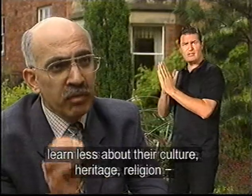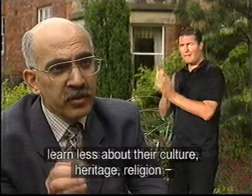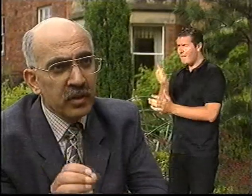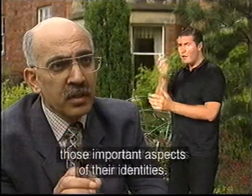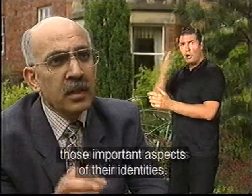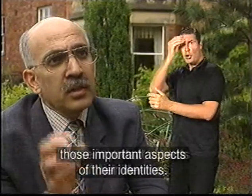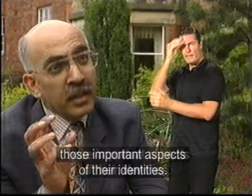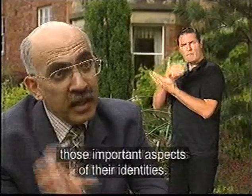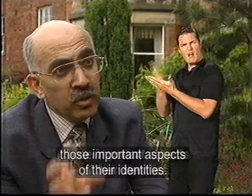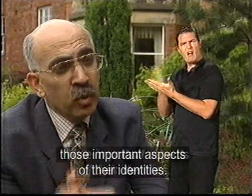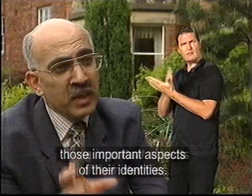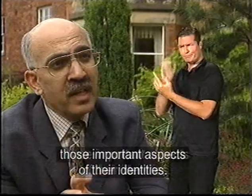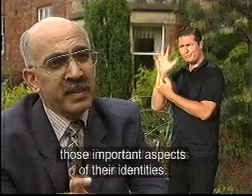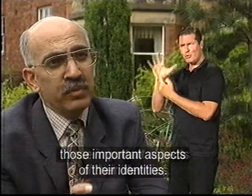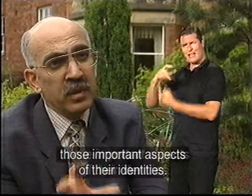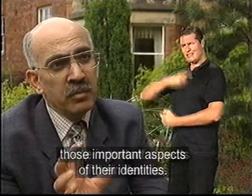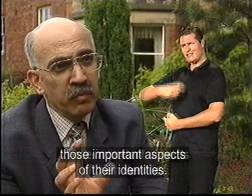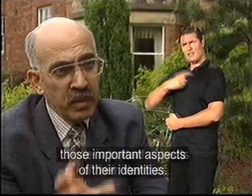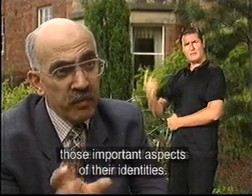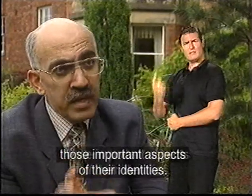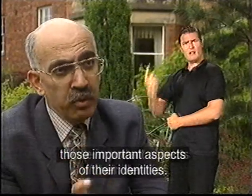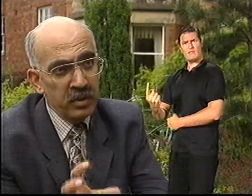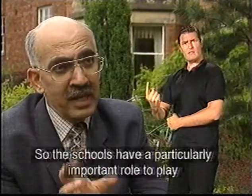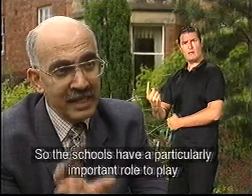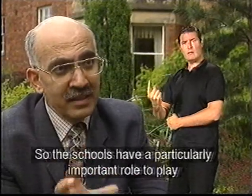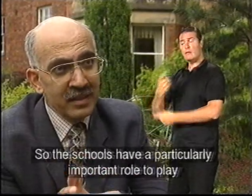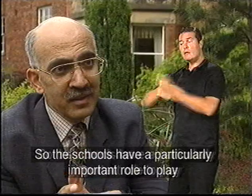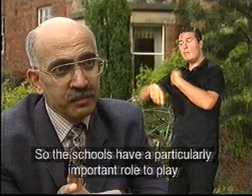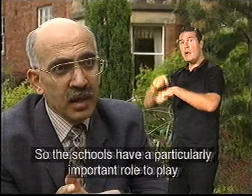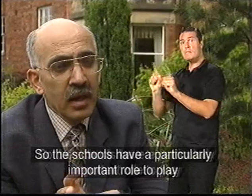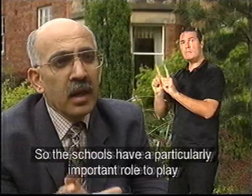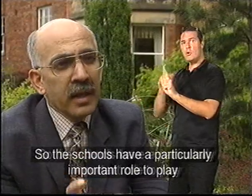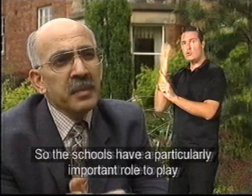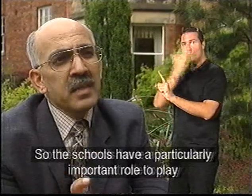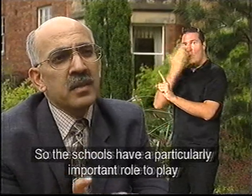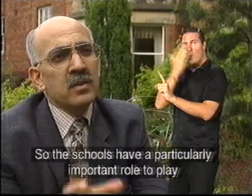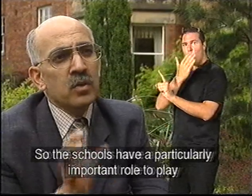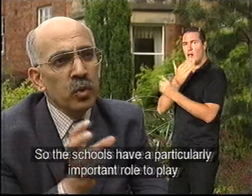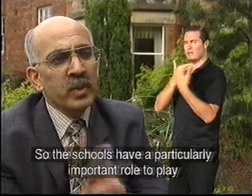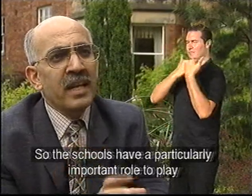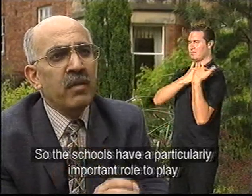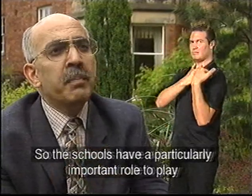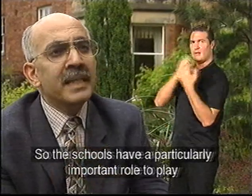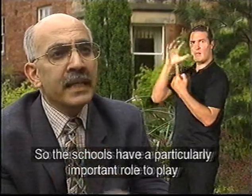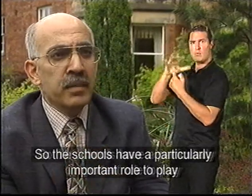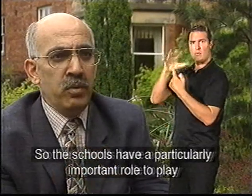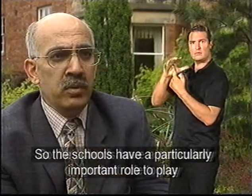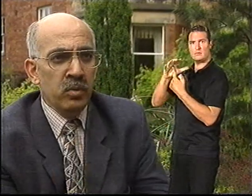religion, and those aspects of their very important identities. And that means that schools have a particularly important role to